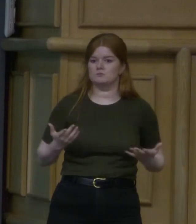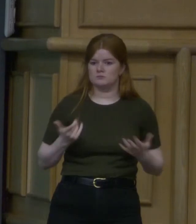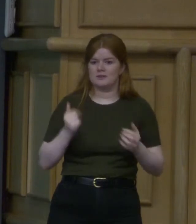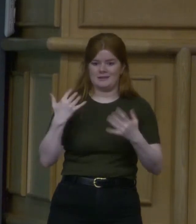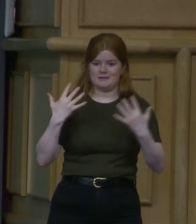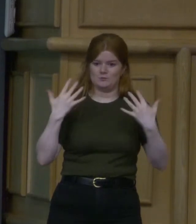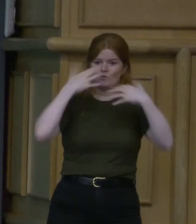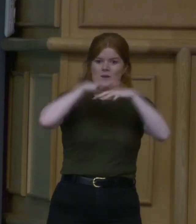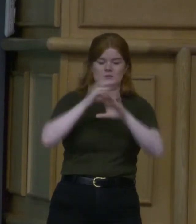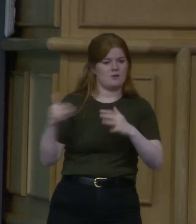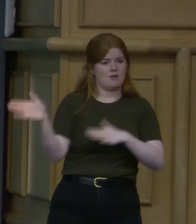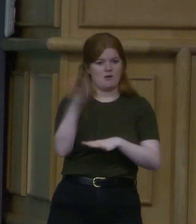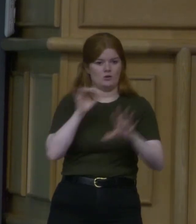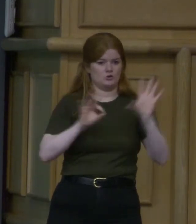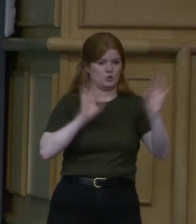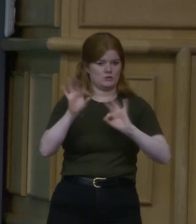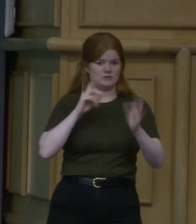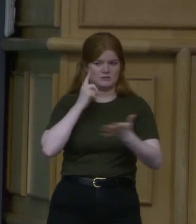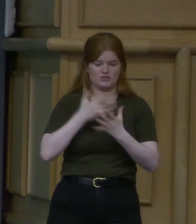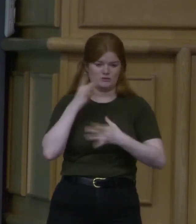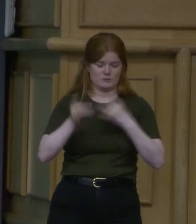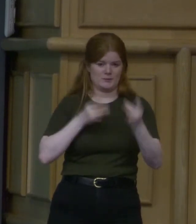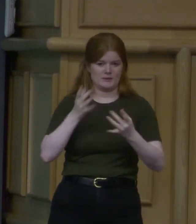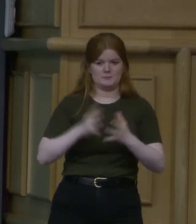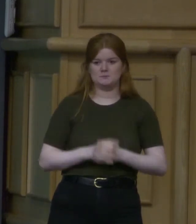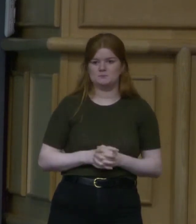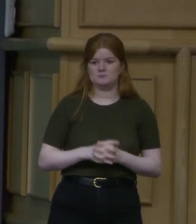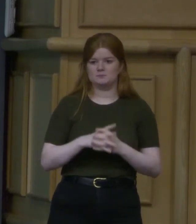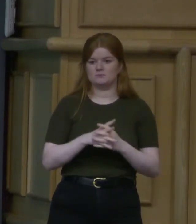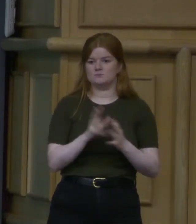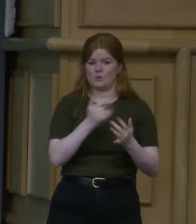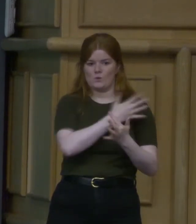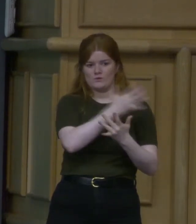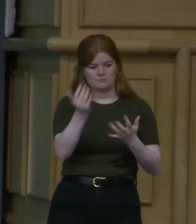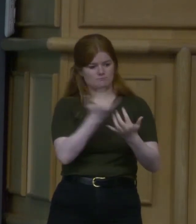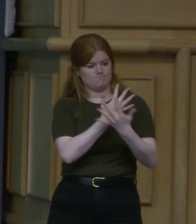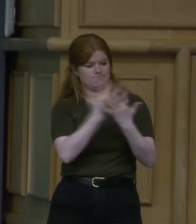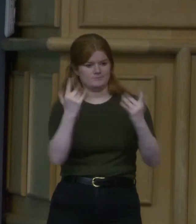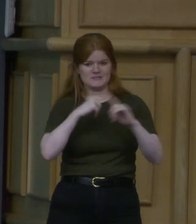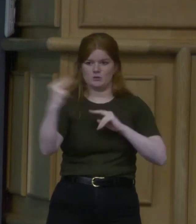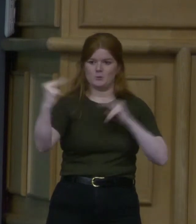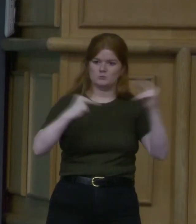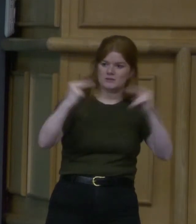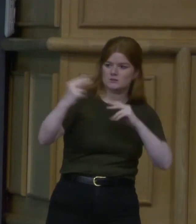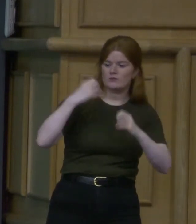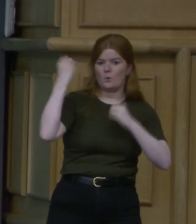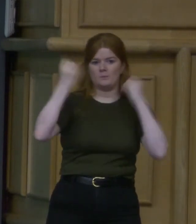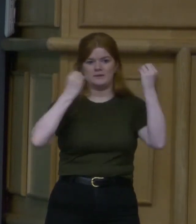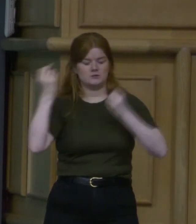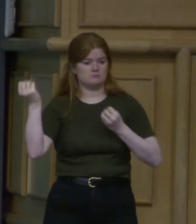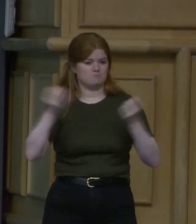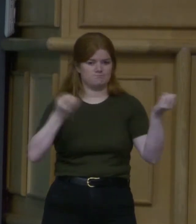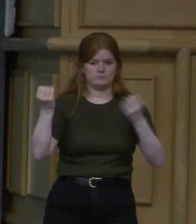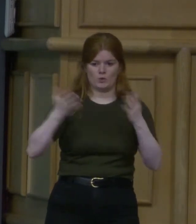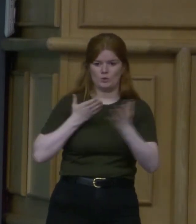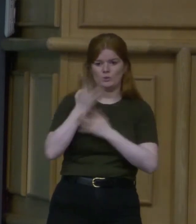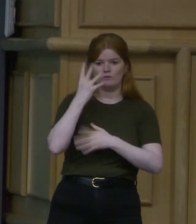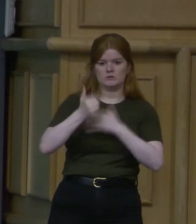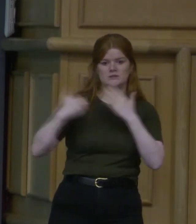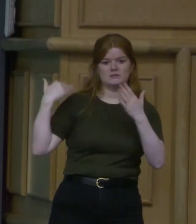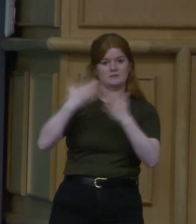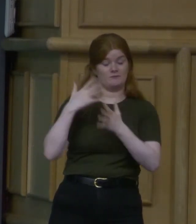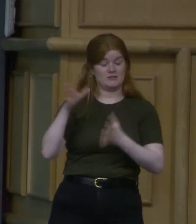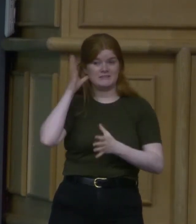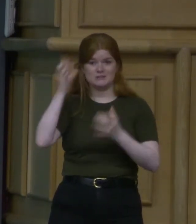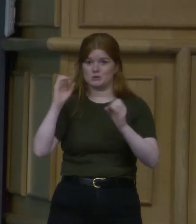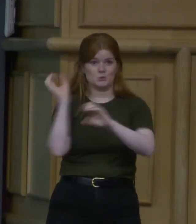into all the choices that we make. Across the many, many different viewpoints and opinions expressed in the 4 days, I've